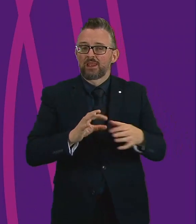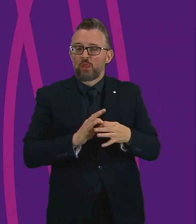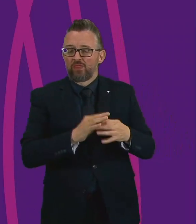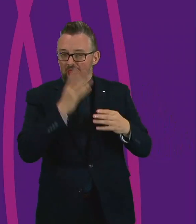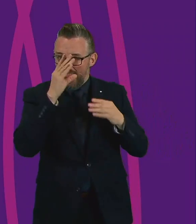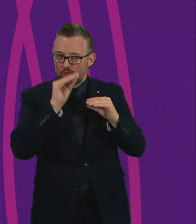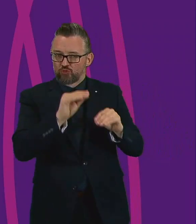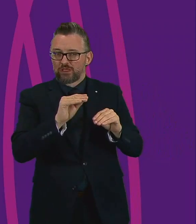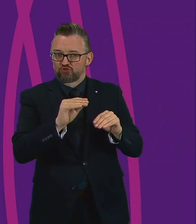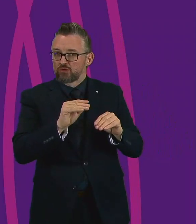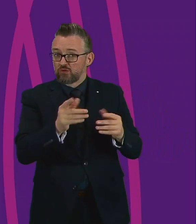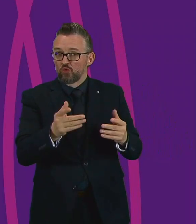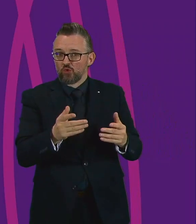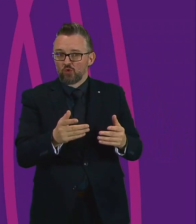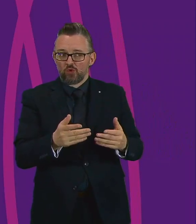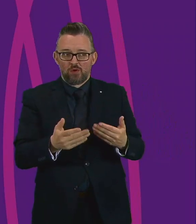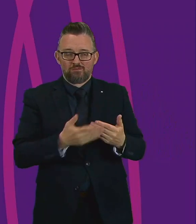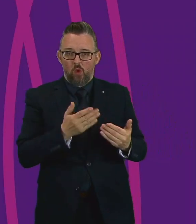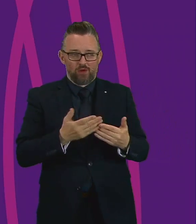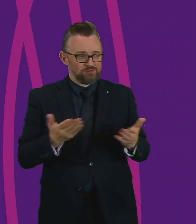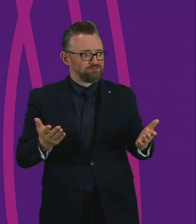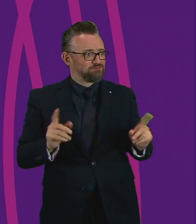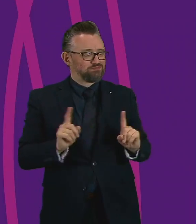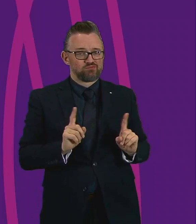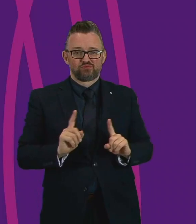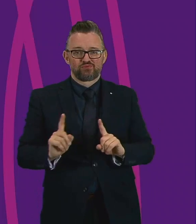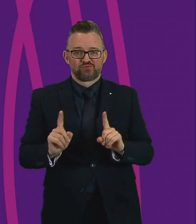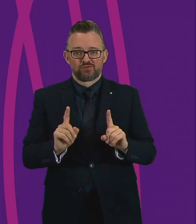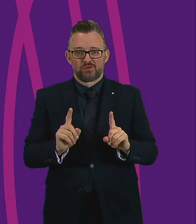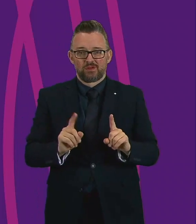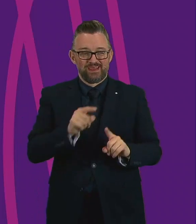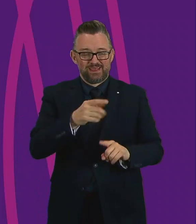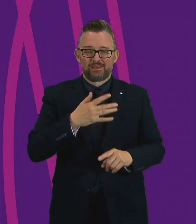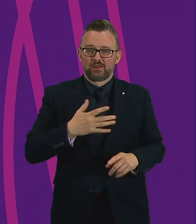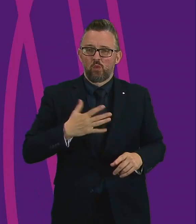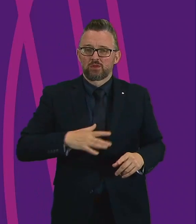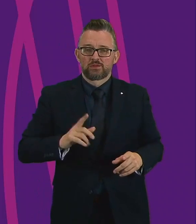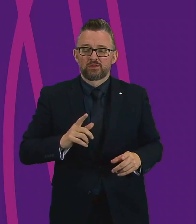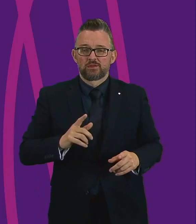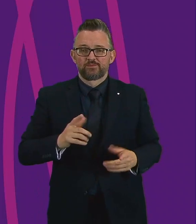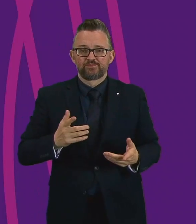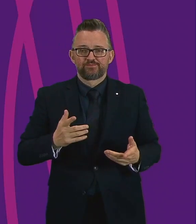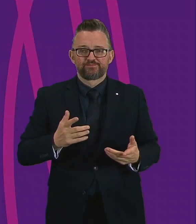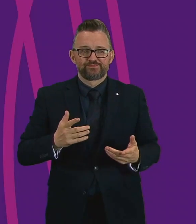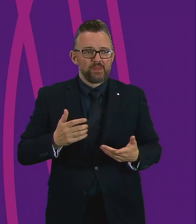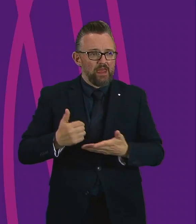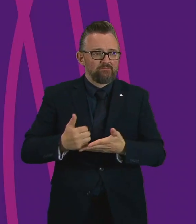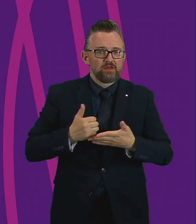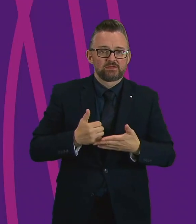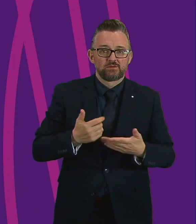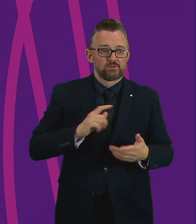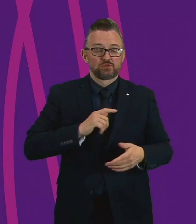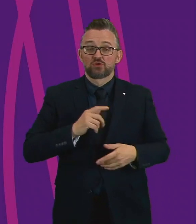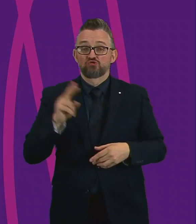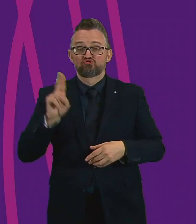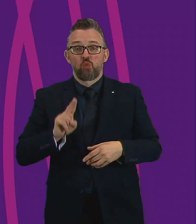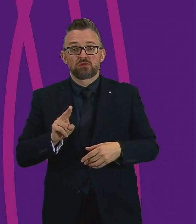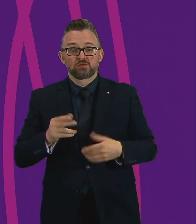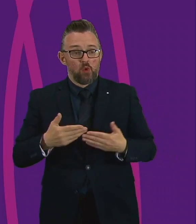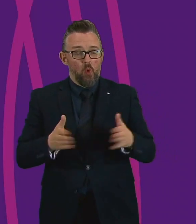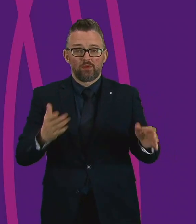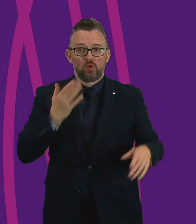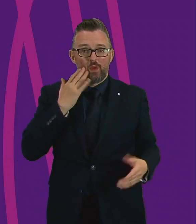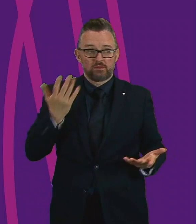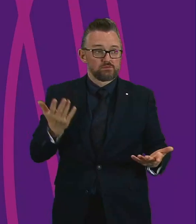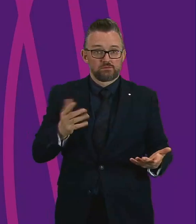is even more stark. They need the advice how they're going to reopen schools, because there